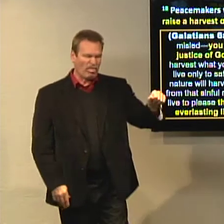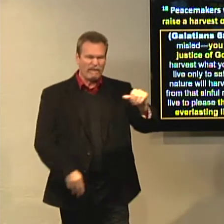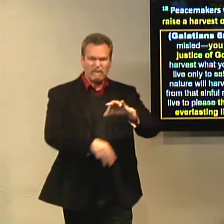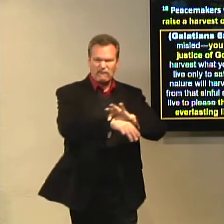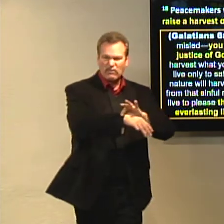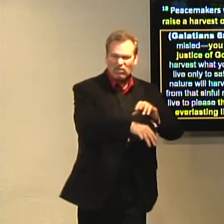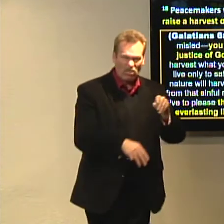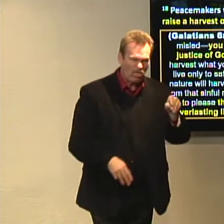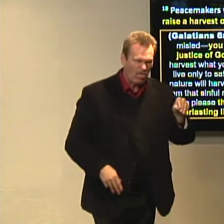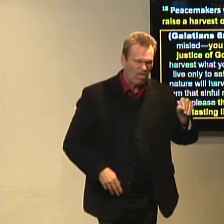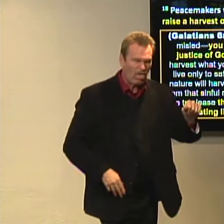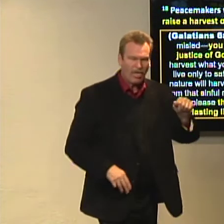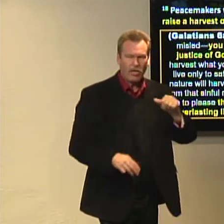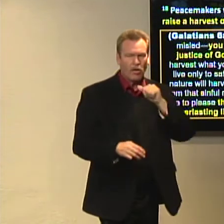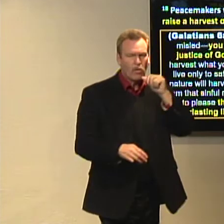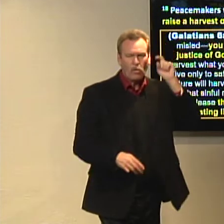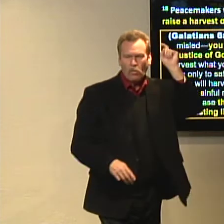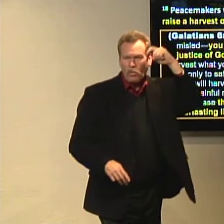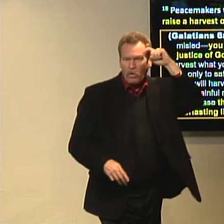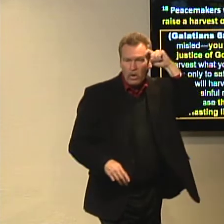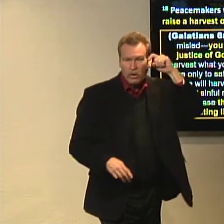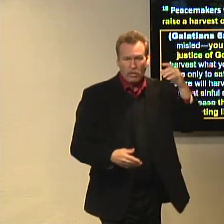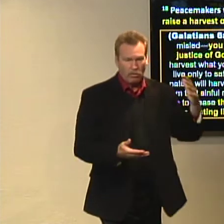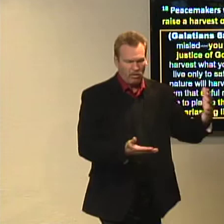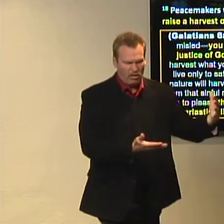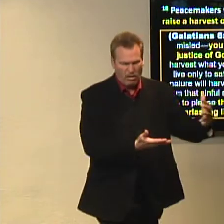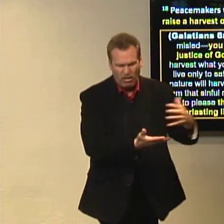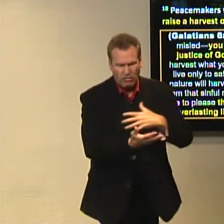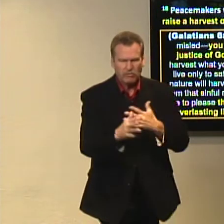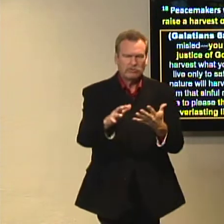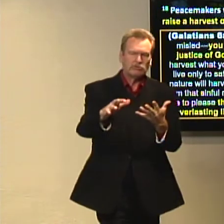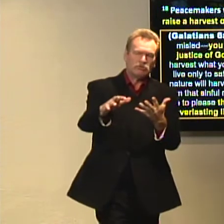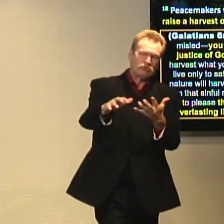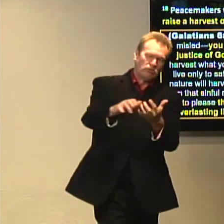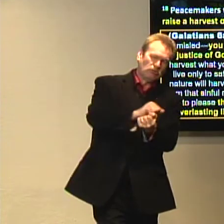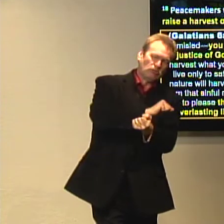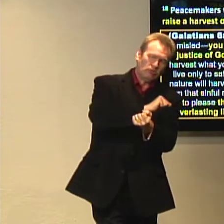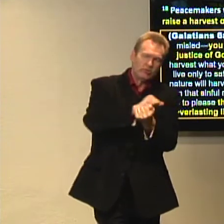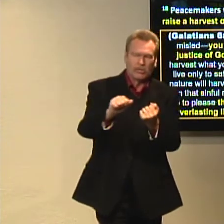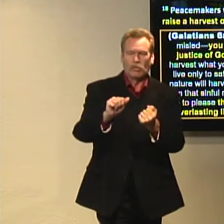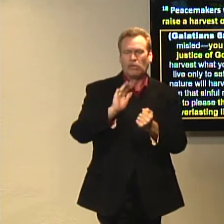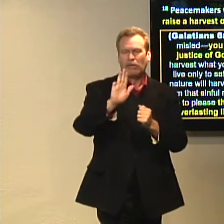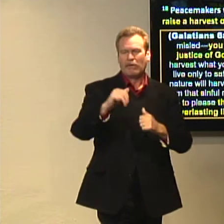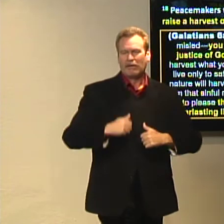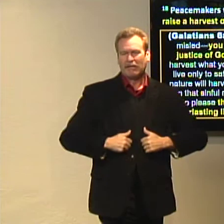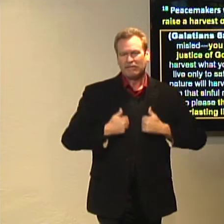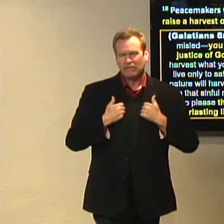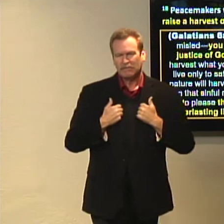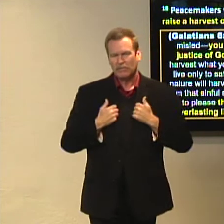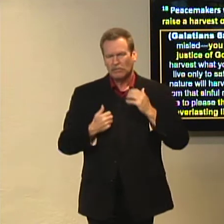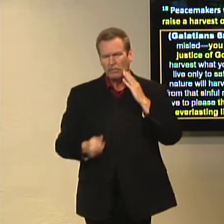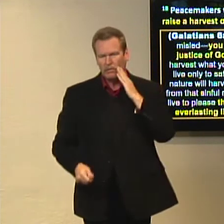blessing of his wisdom. But those that sow the division of the flesh will reap destruction in their